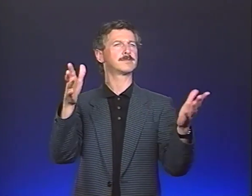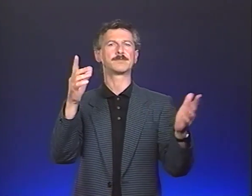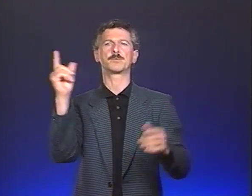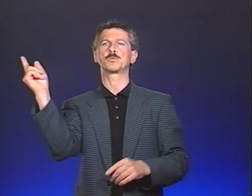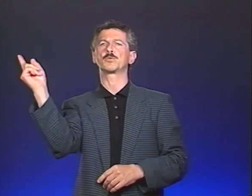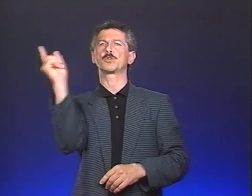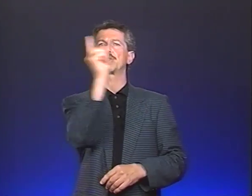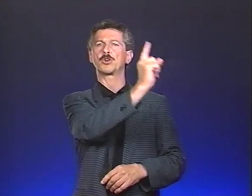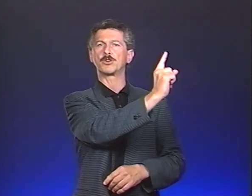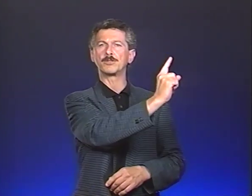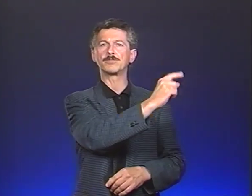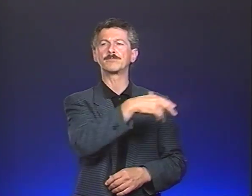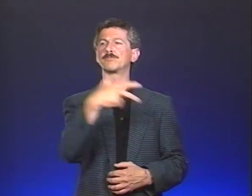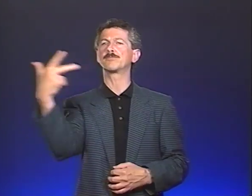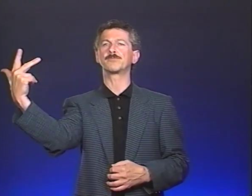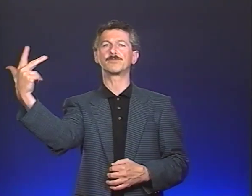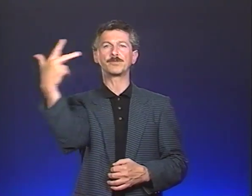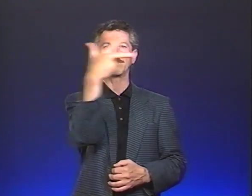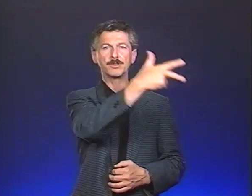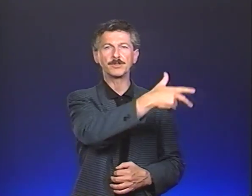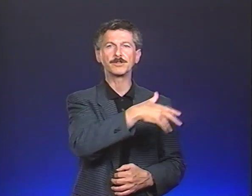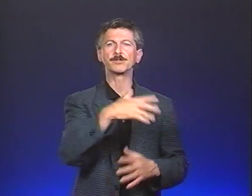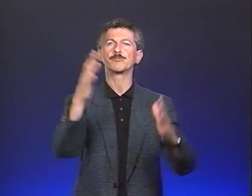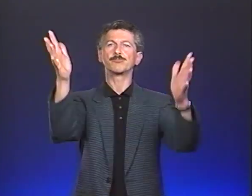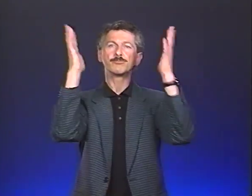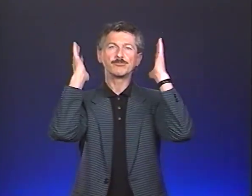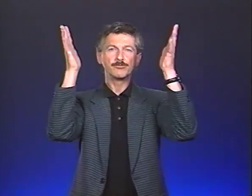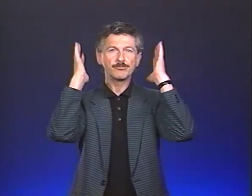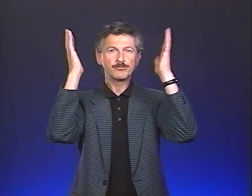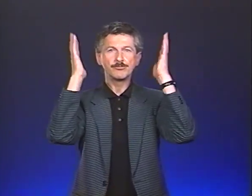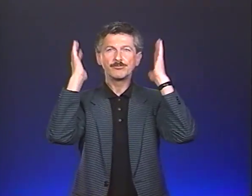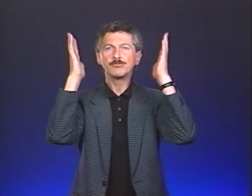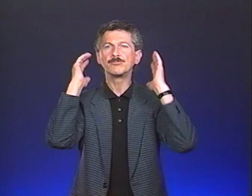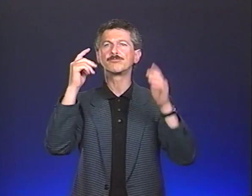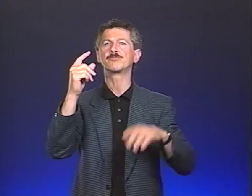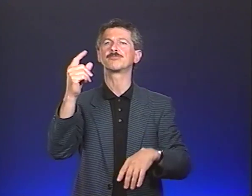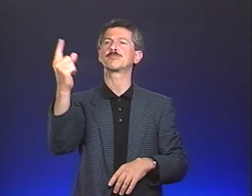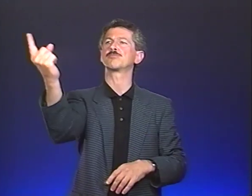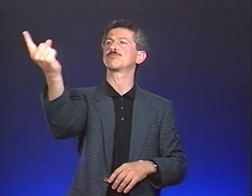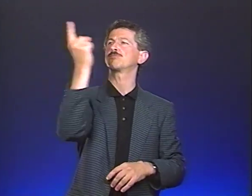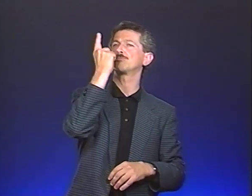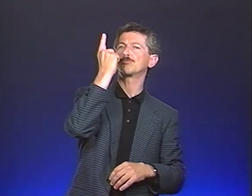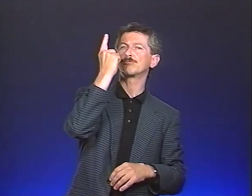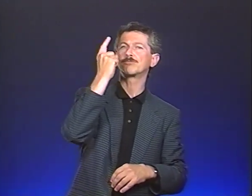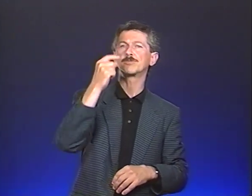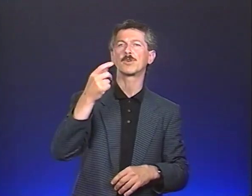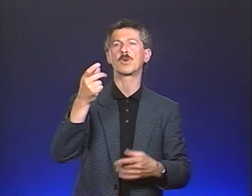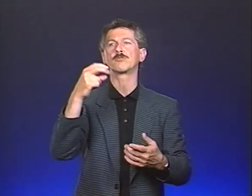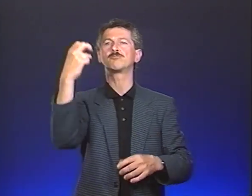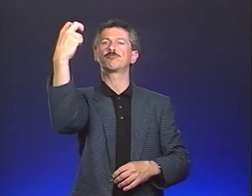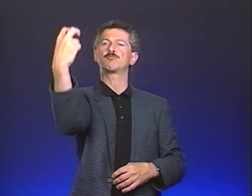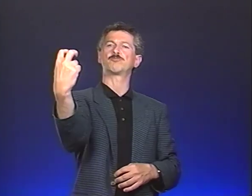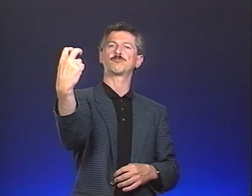It shows what's happening from my point of view, a person walking by, a car going by, trees passing me by, a person coming up to me, and so